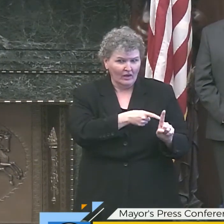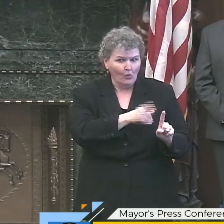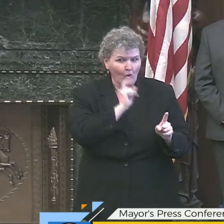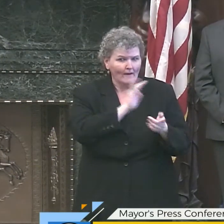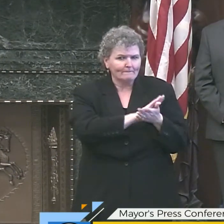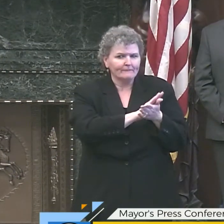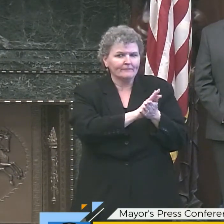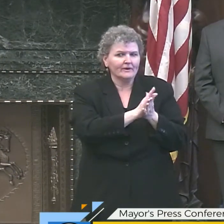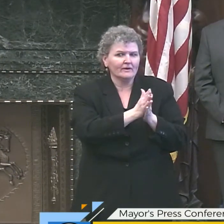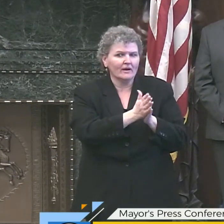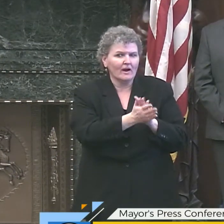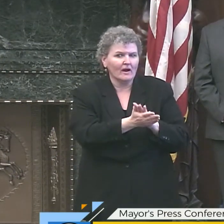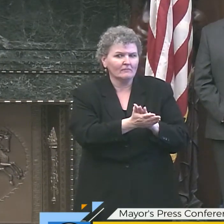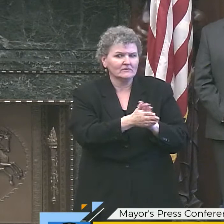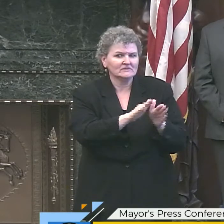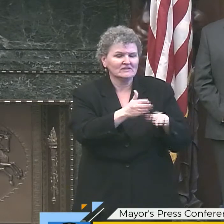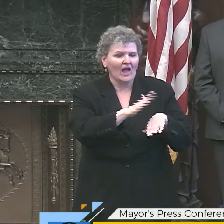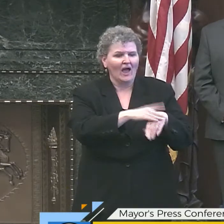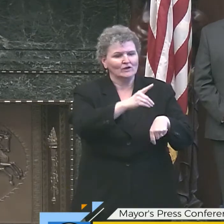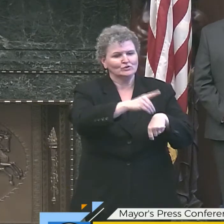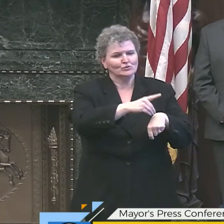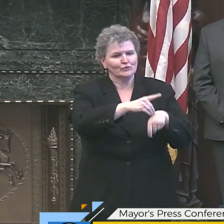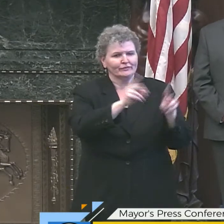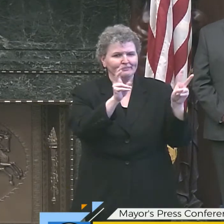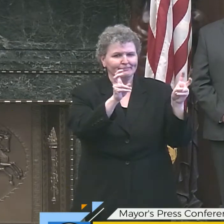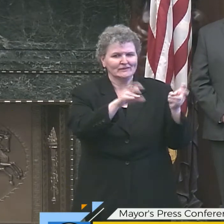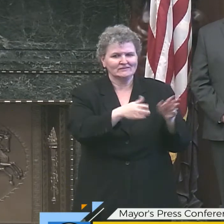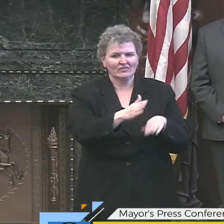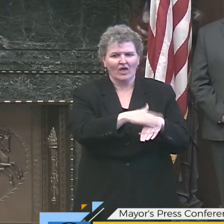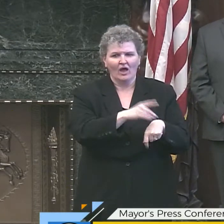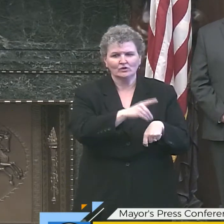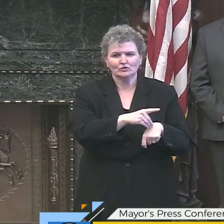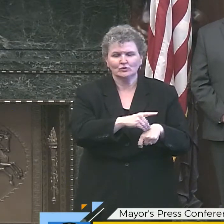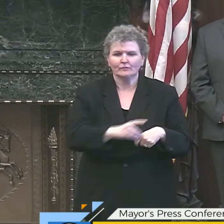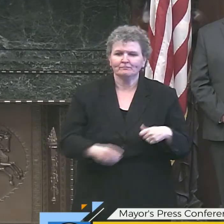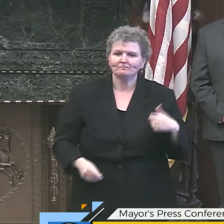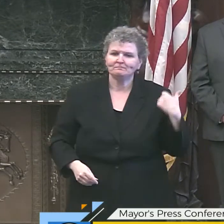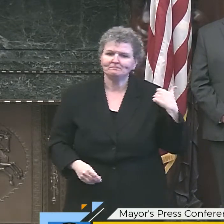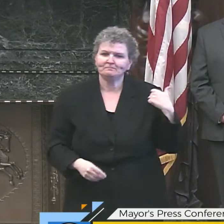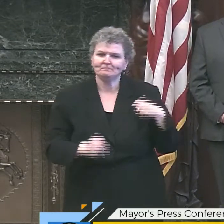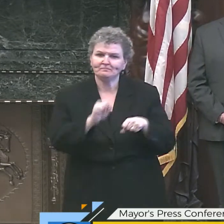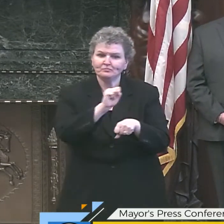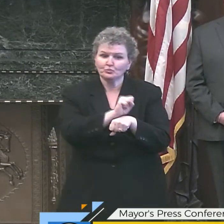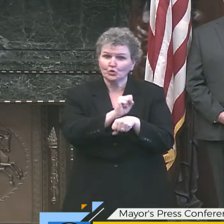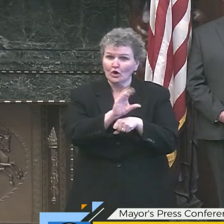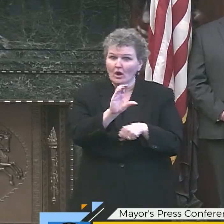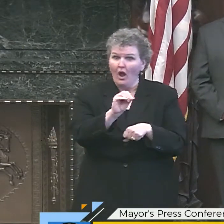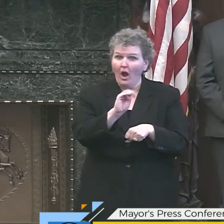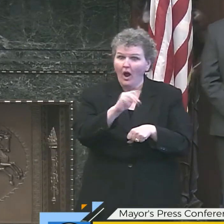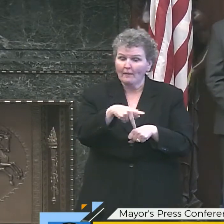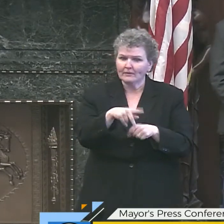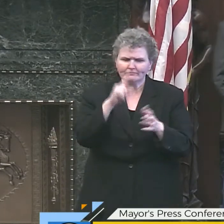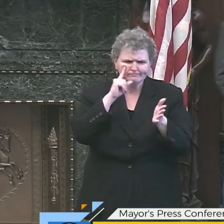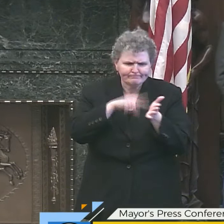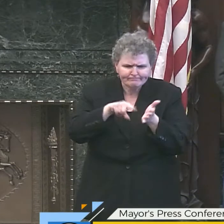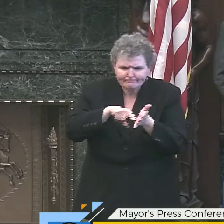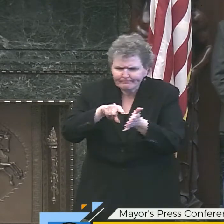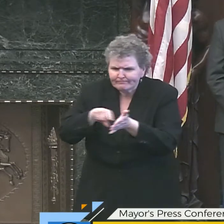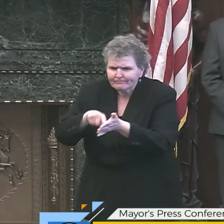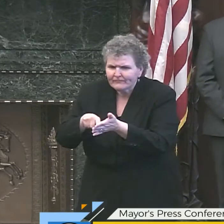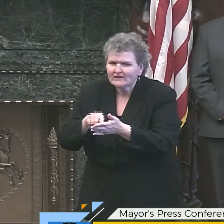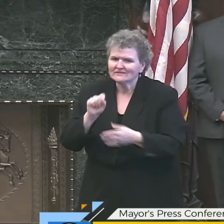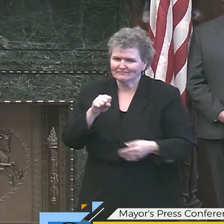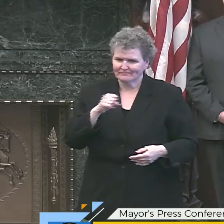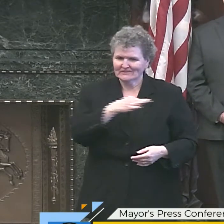We're looking into workman's comp and the like, but in reality, the majority of our staff that has been